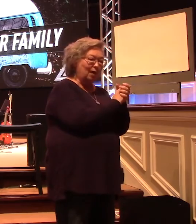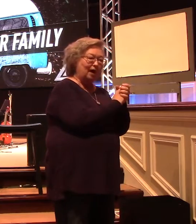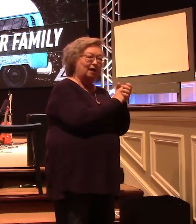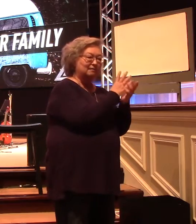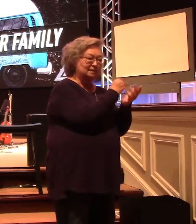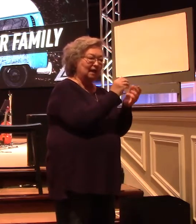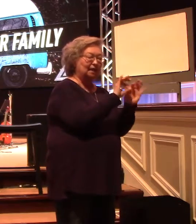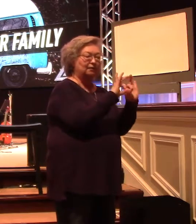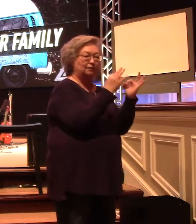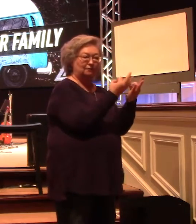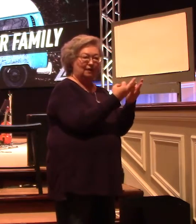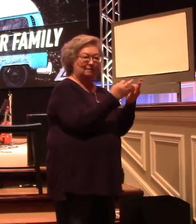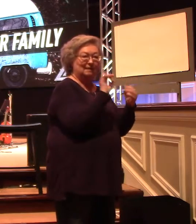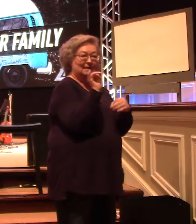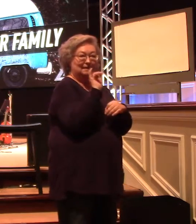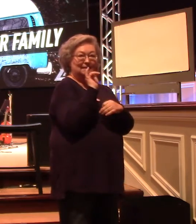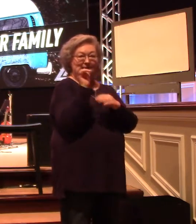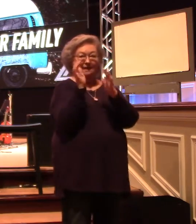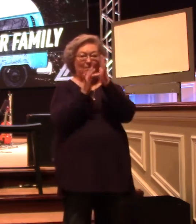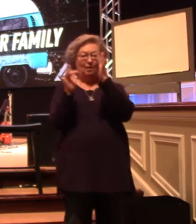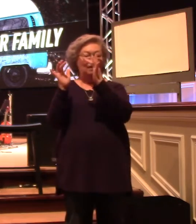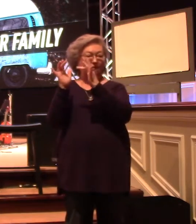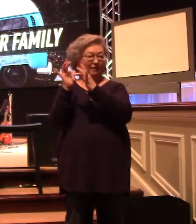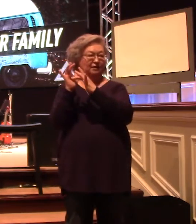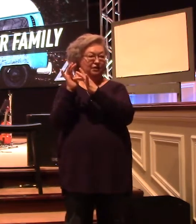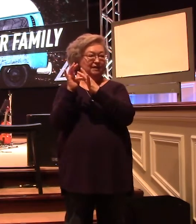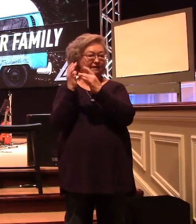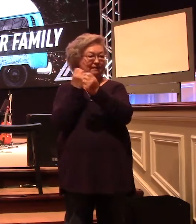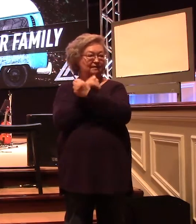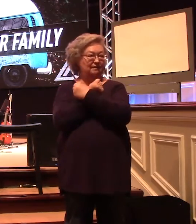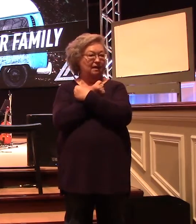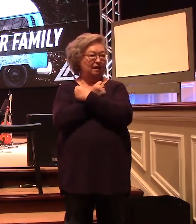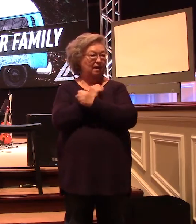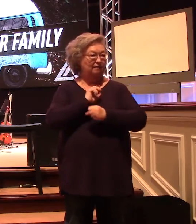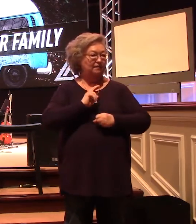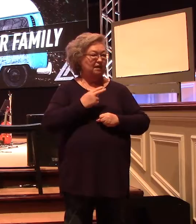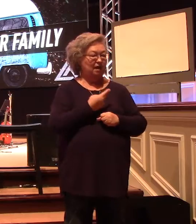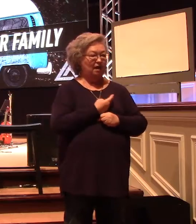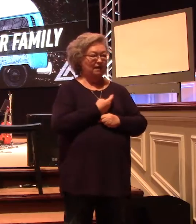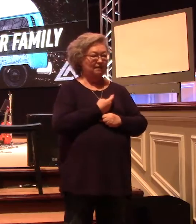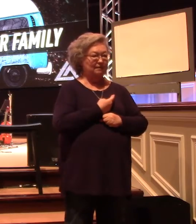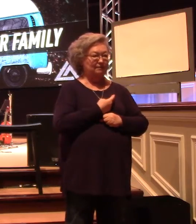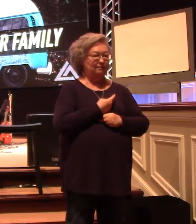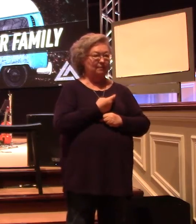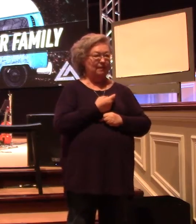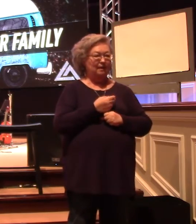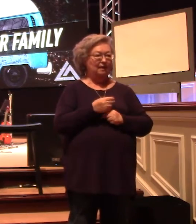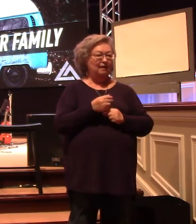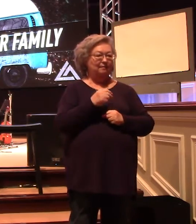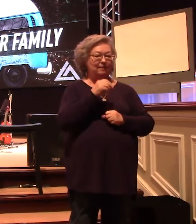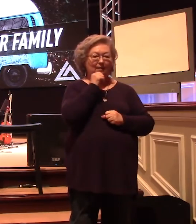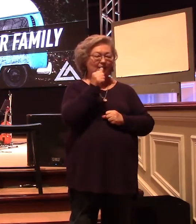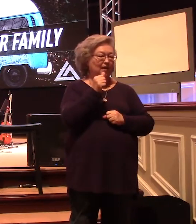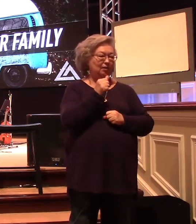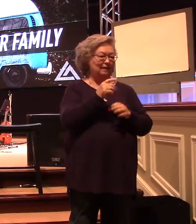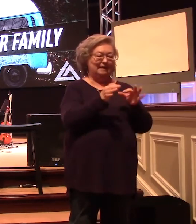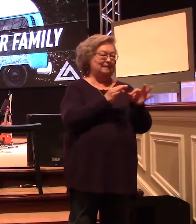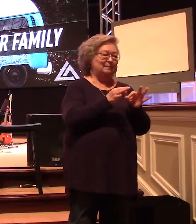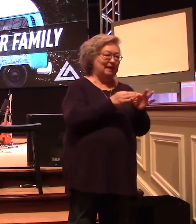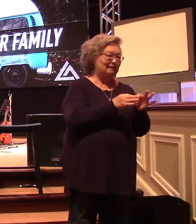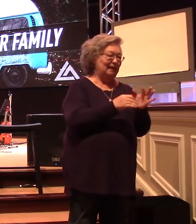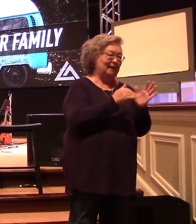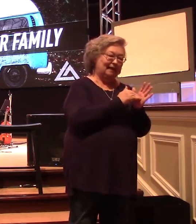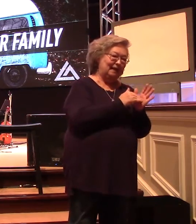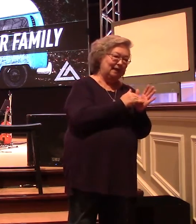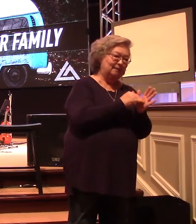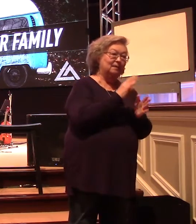our lives, to yield our rights, to be a servant, those kinds of things. So we're not gonna go back into that because we